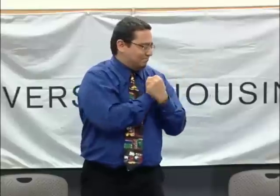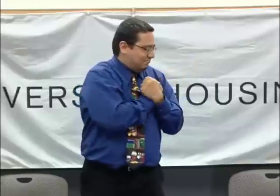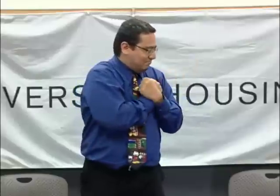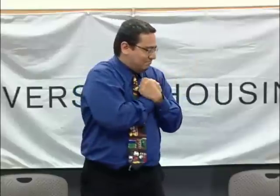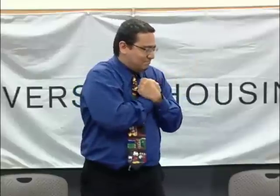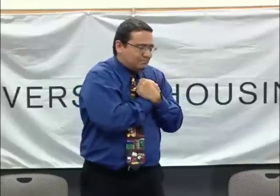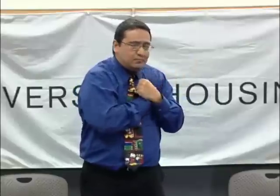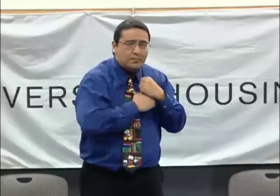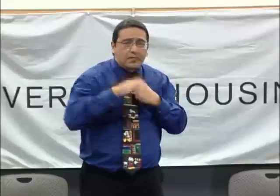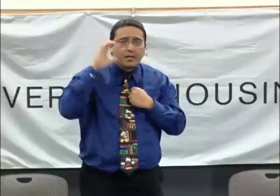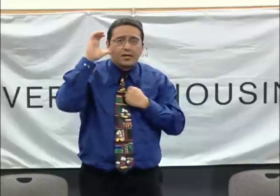Love.